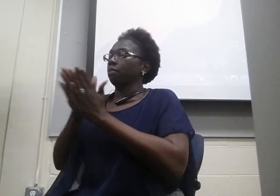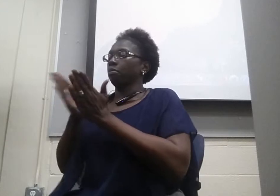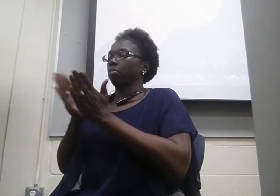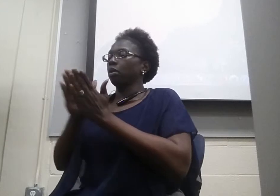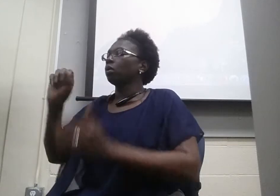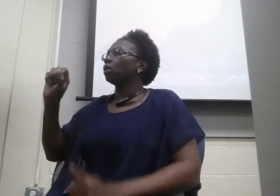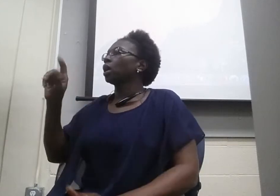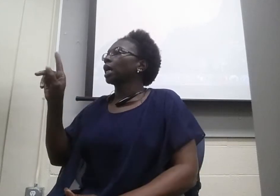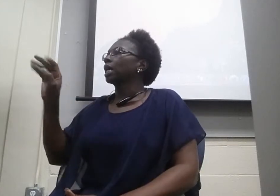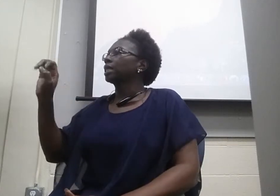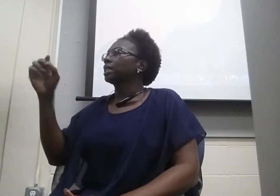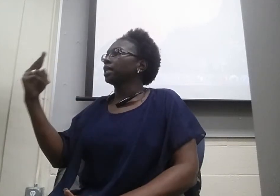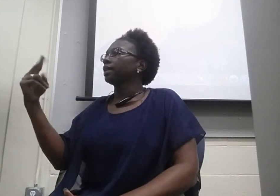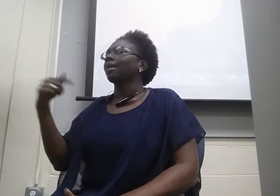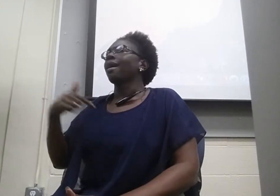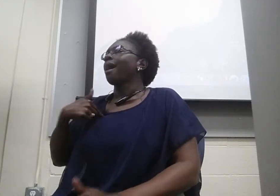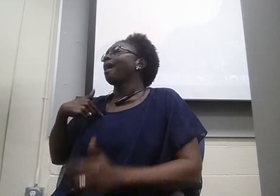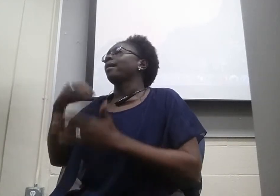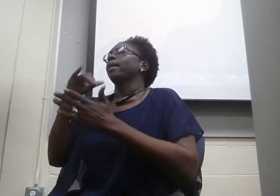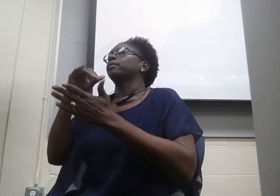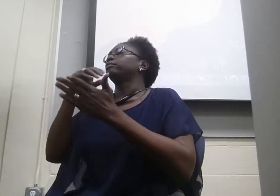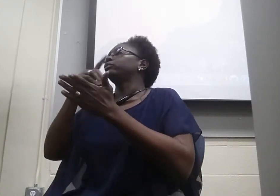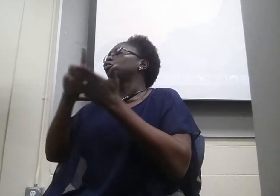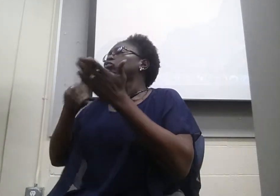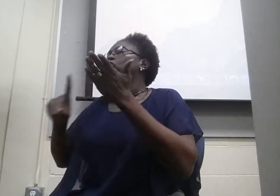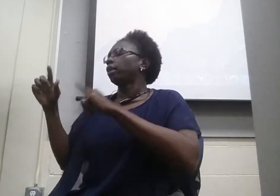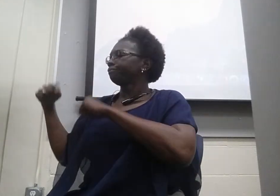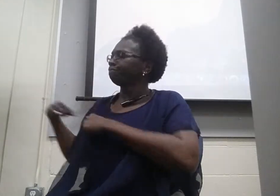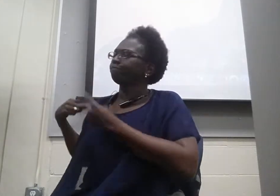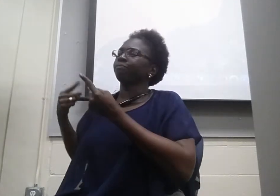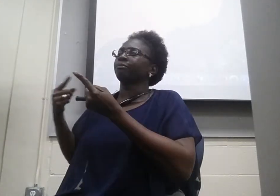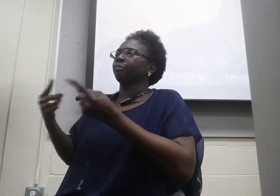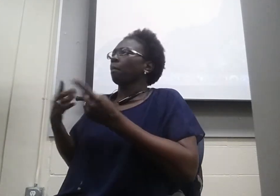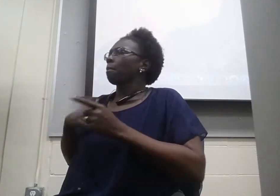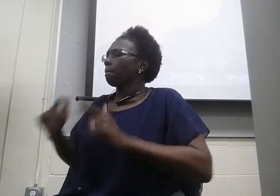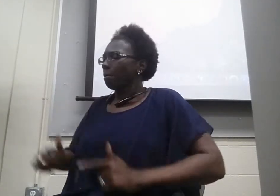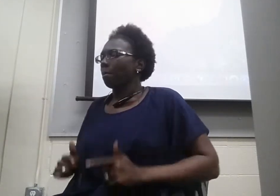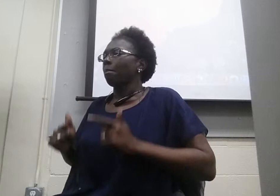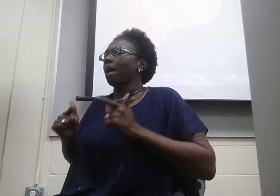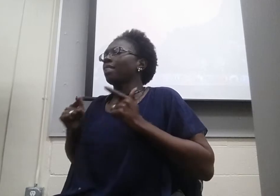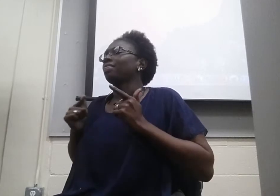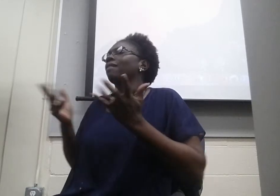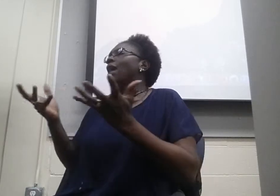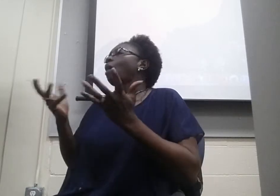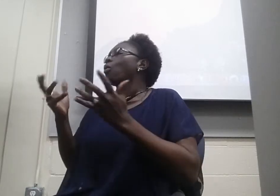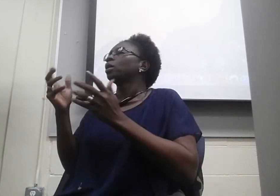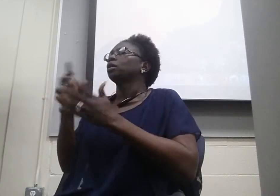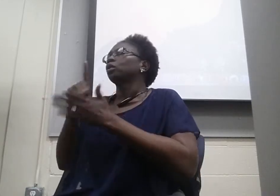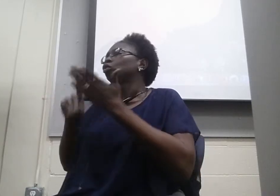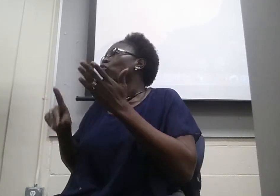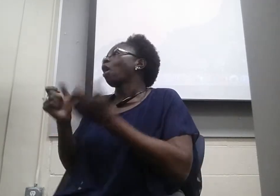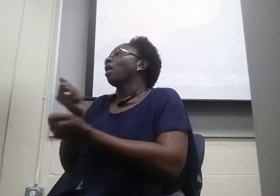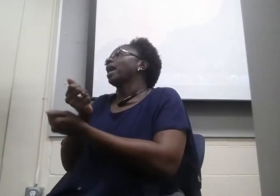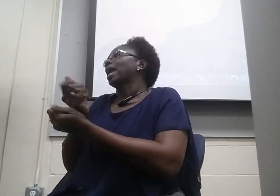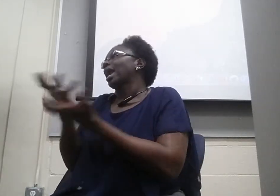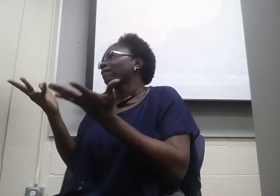went to school for graphic design and things like that, but I've just drawn all the time. I was looking for something I could get paid to draw, basically. I was not